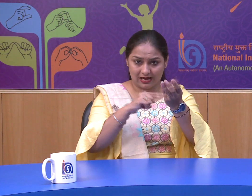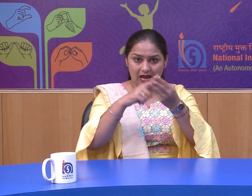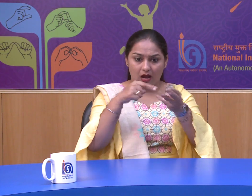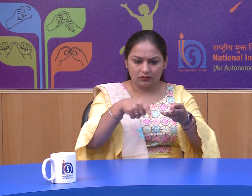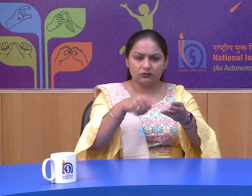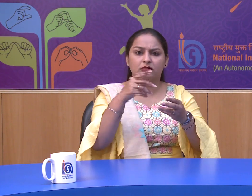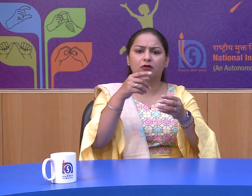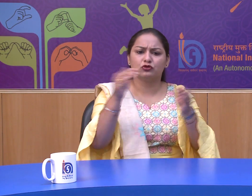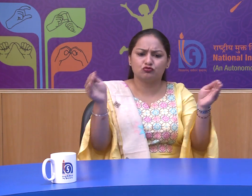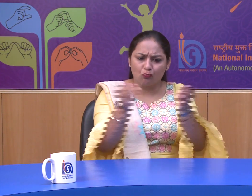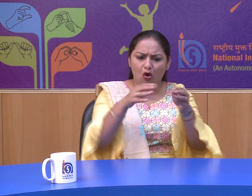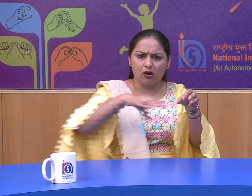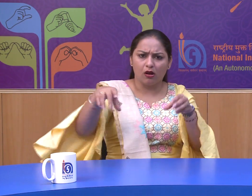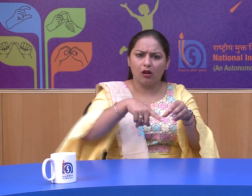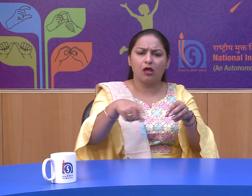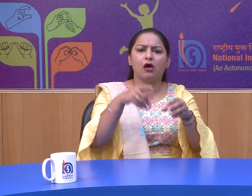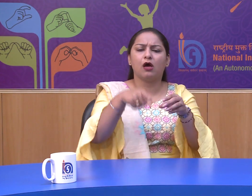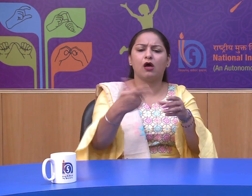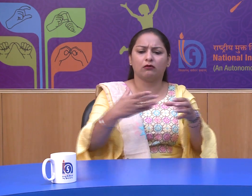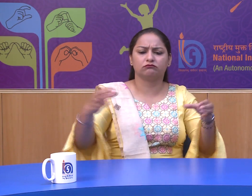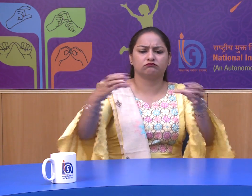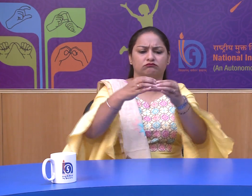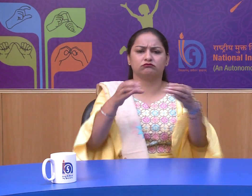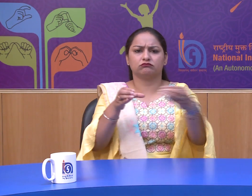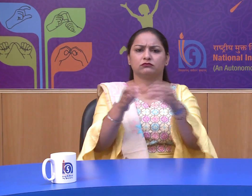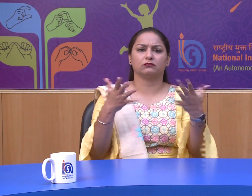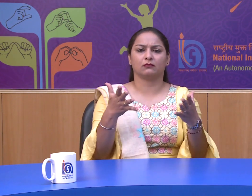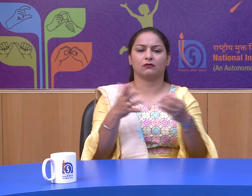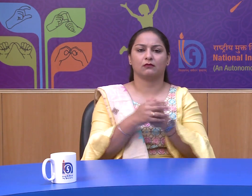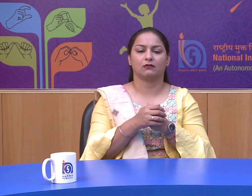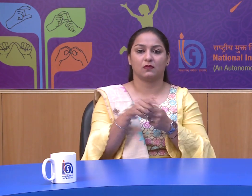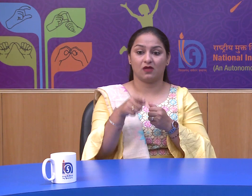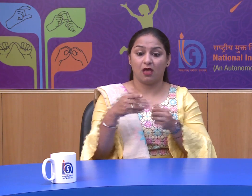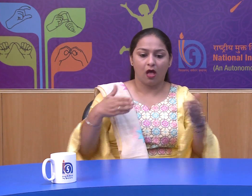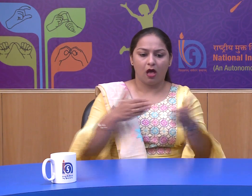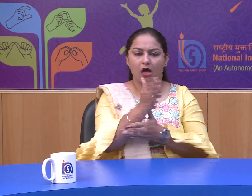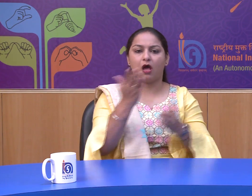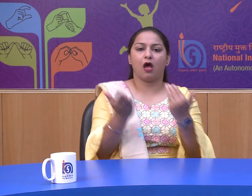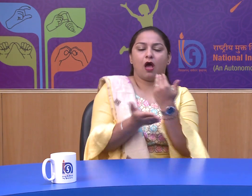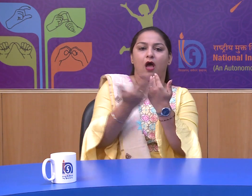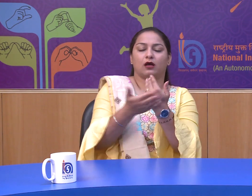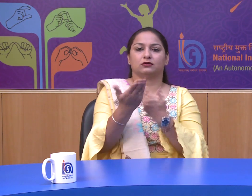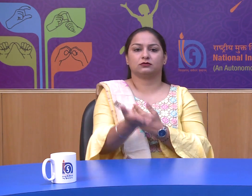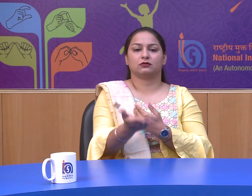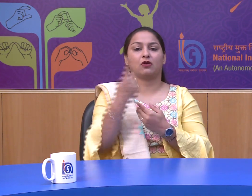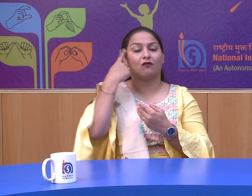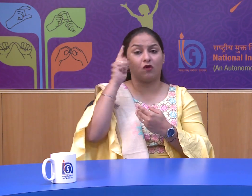border states of India actually helped the